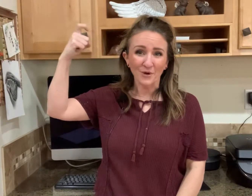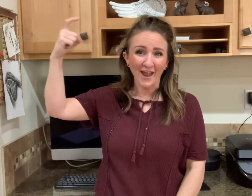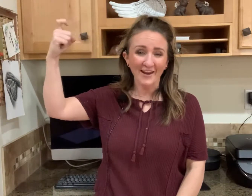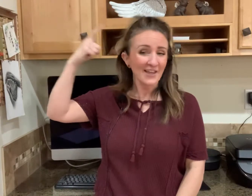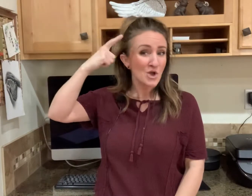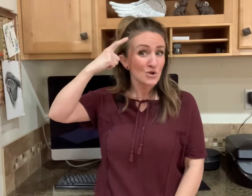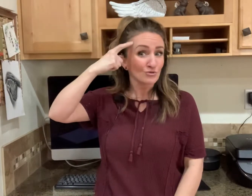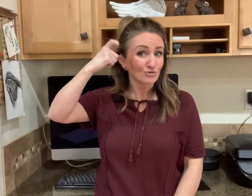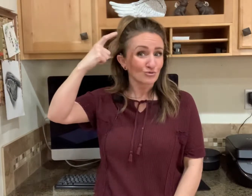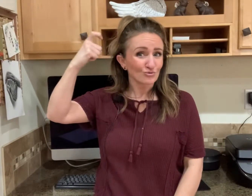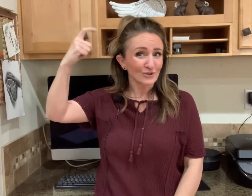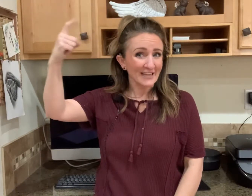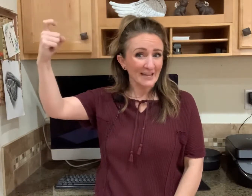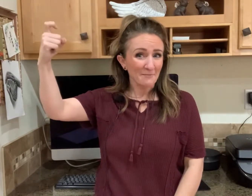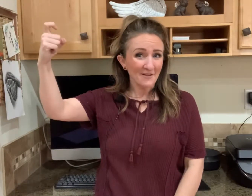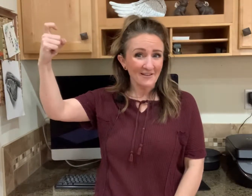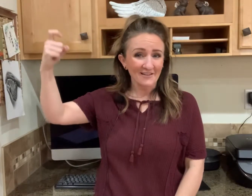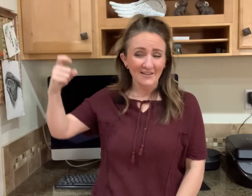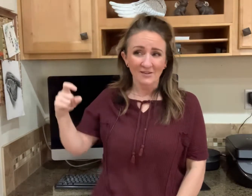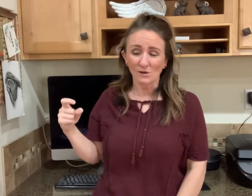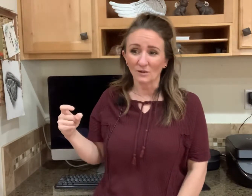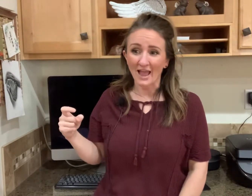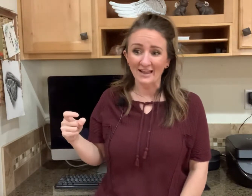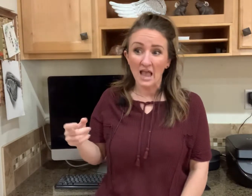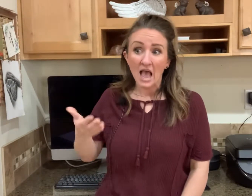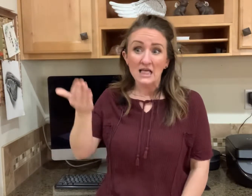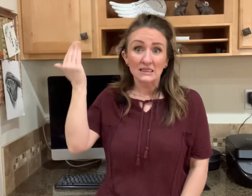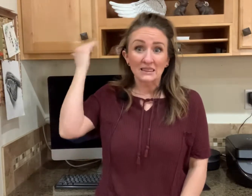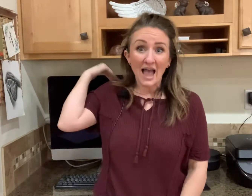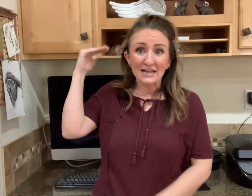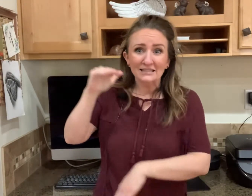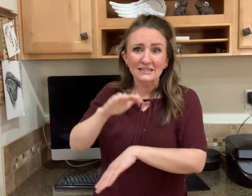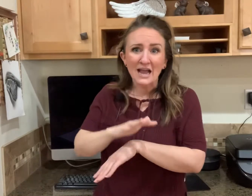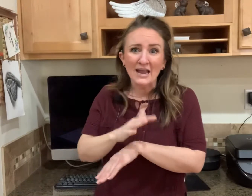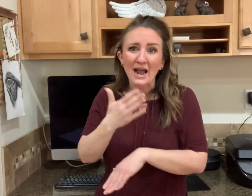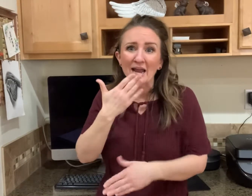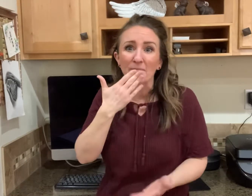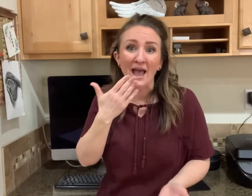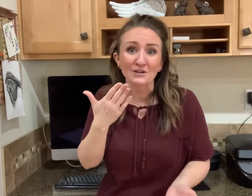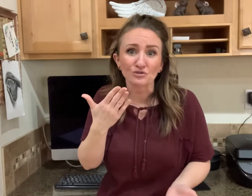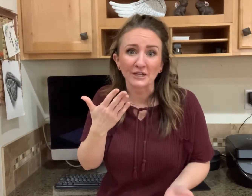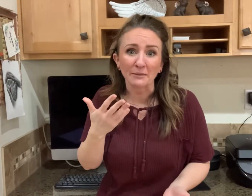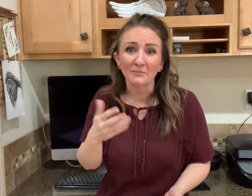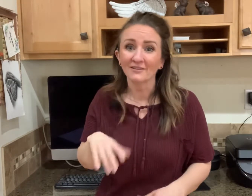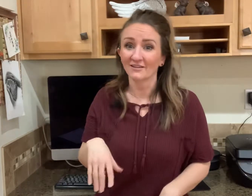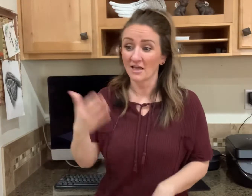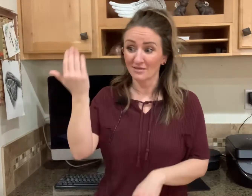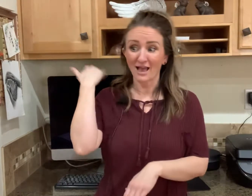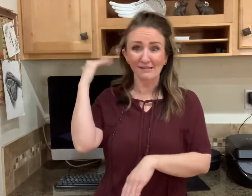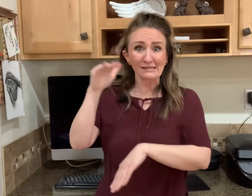head. Dream. So like, last night I had a bad dream.